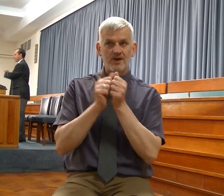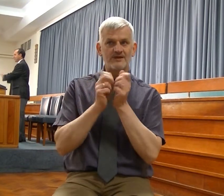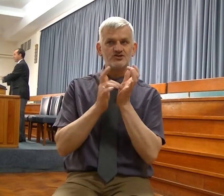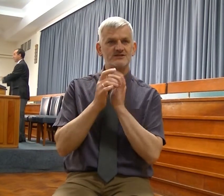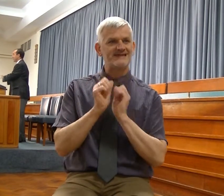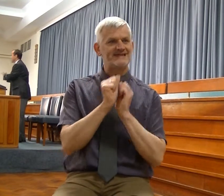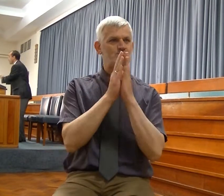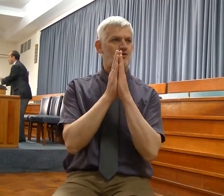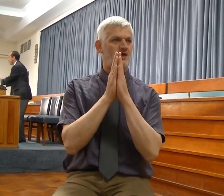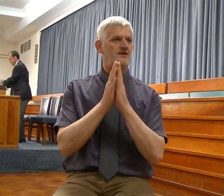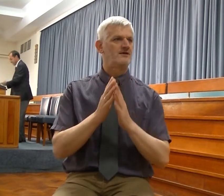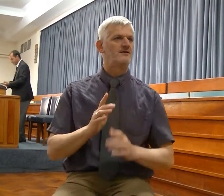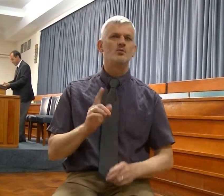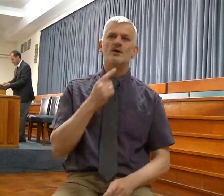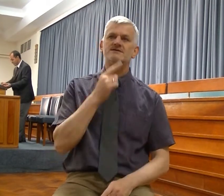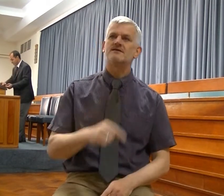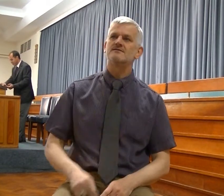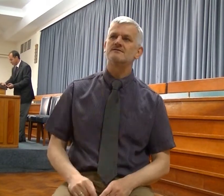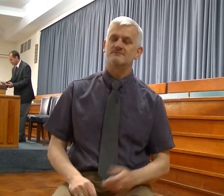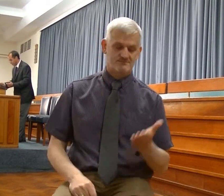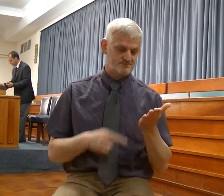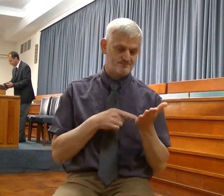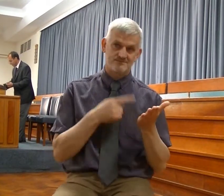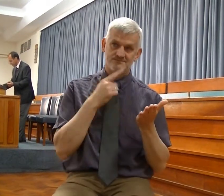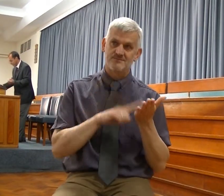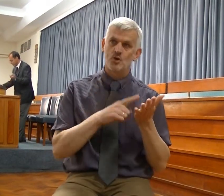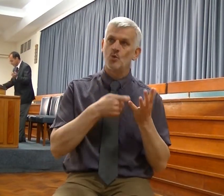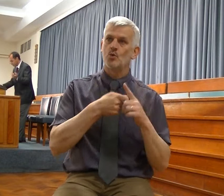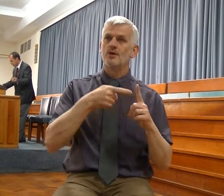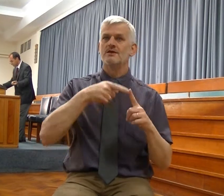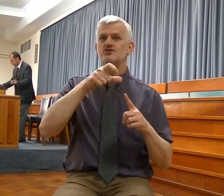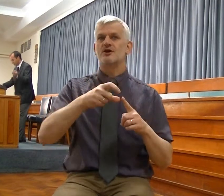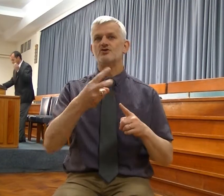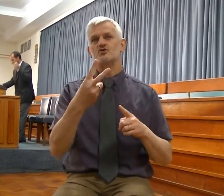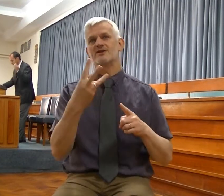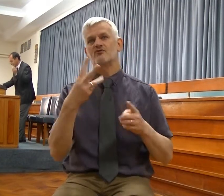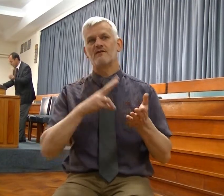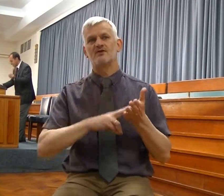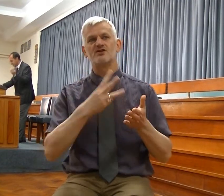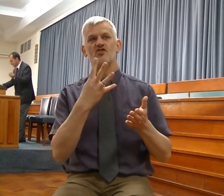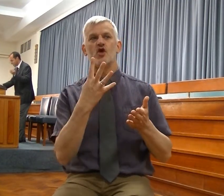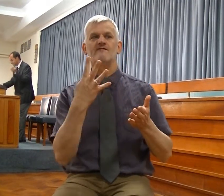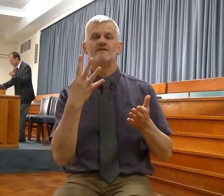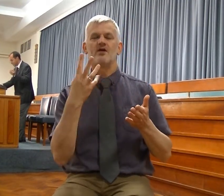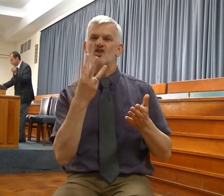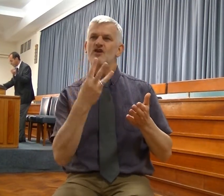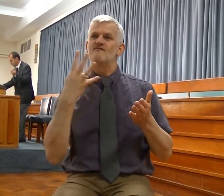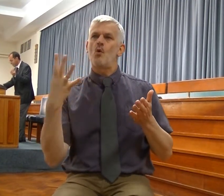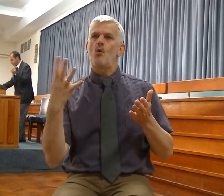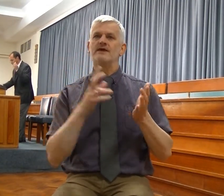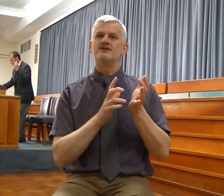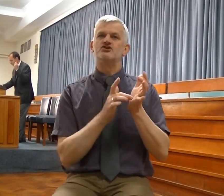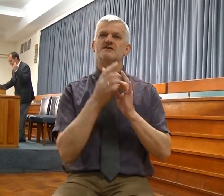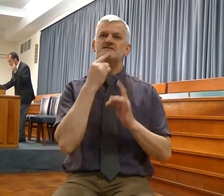Christ on the cross of Calvary, which was, it is mentioned in Luke 23 here, verse 34, then Jesus